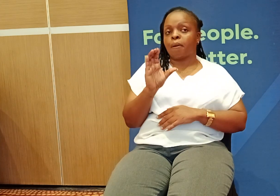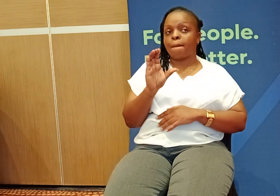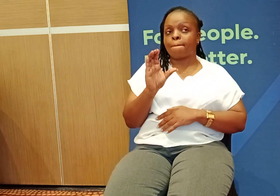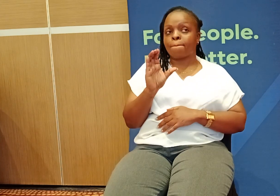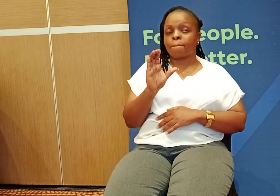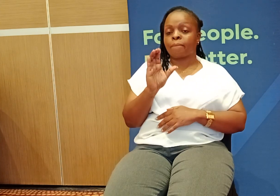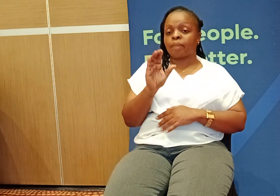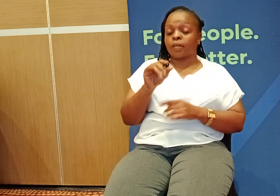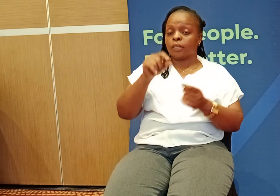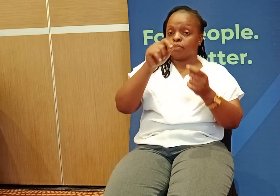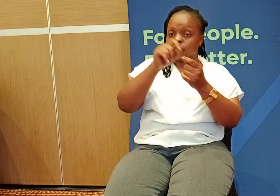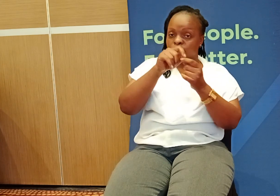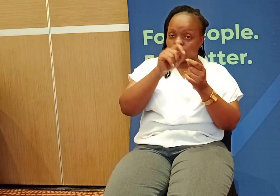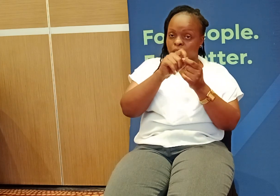We specifically